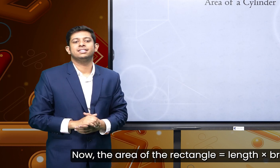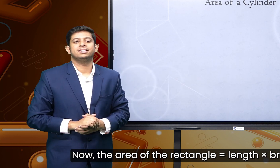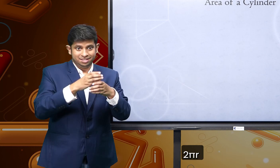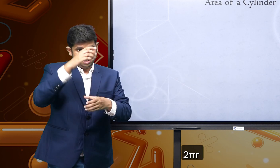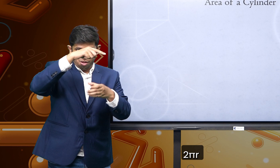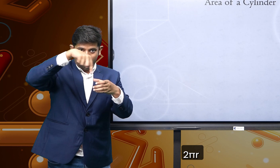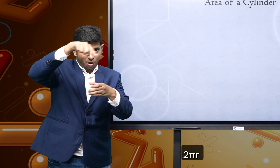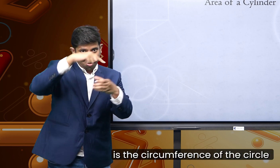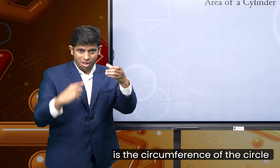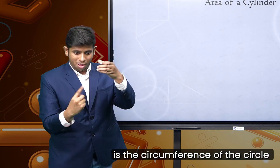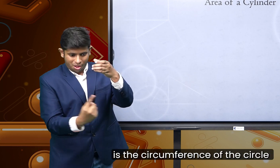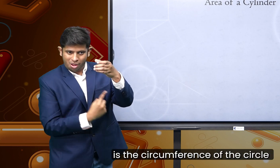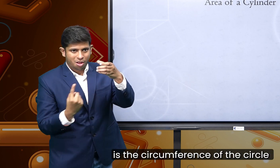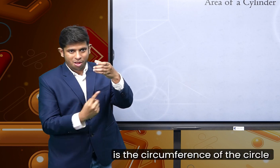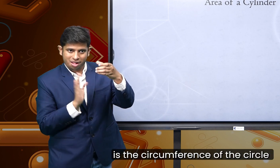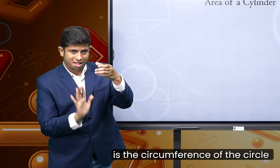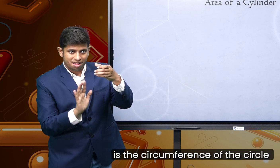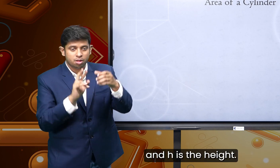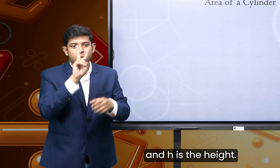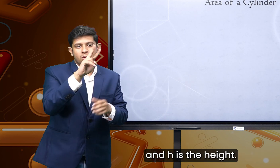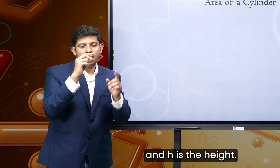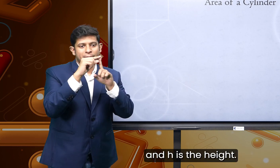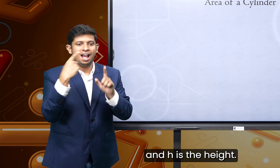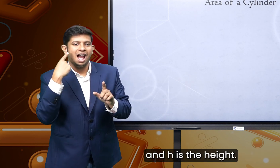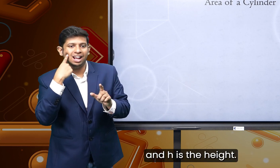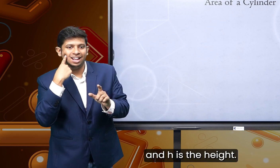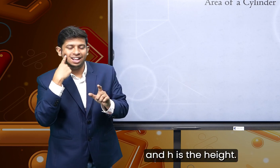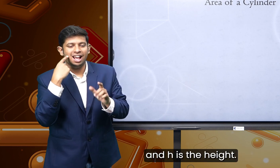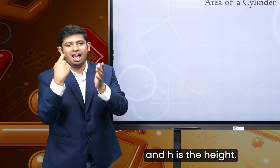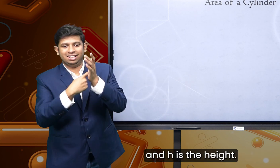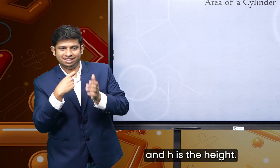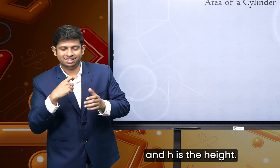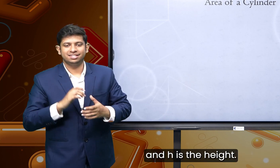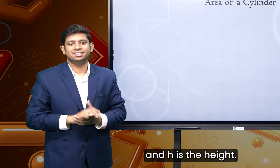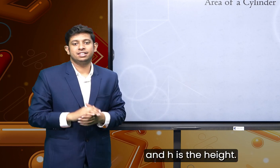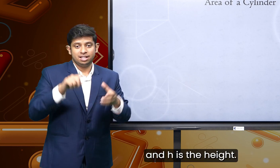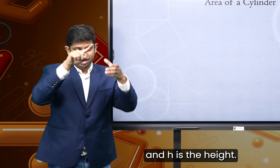2 pi r is the circumference of the circle and h is the height.